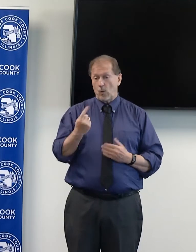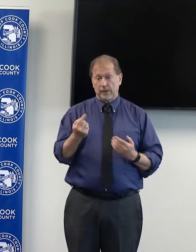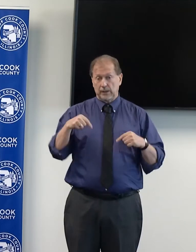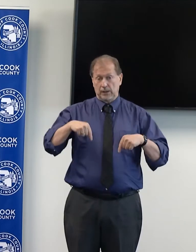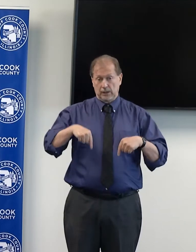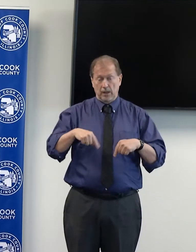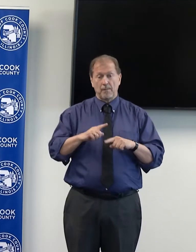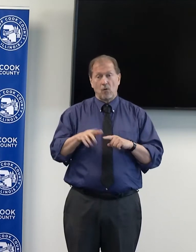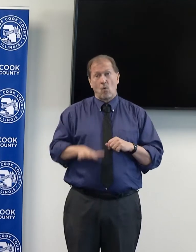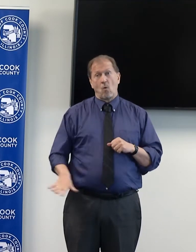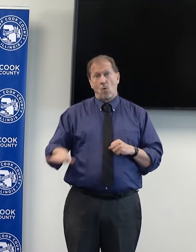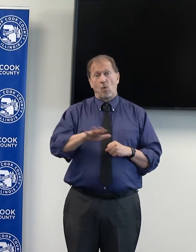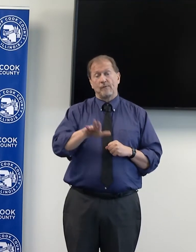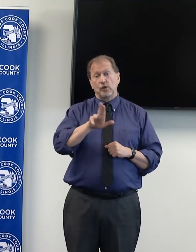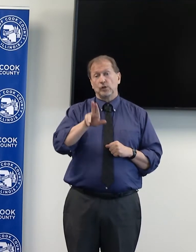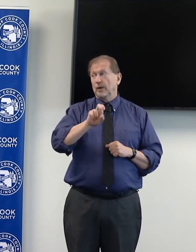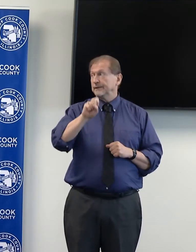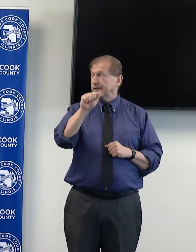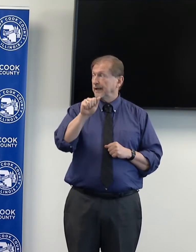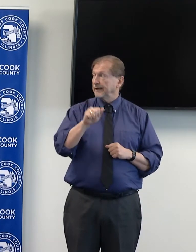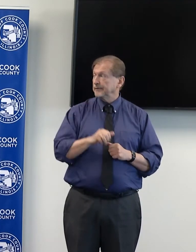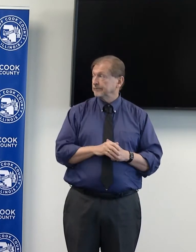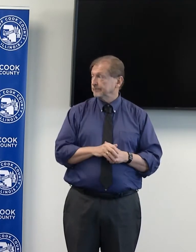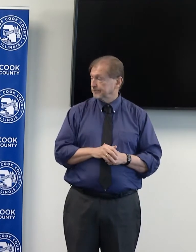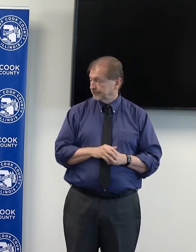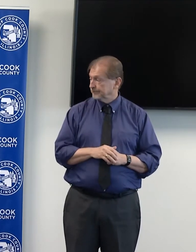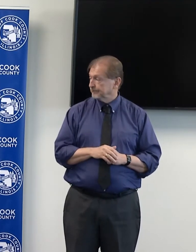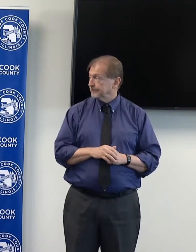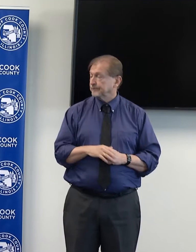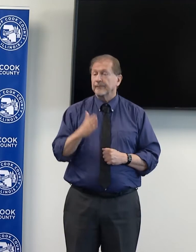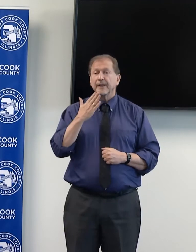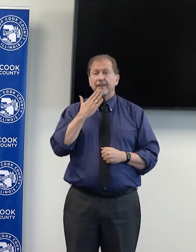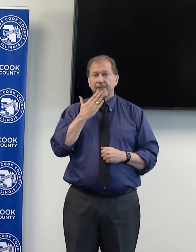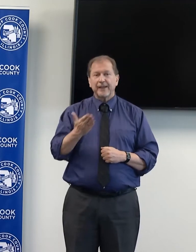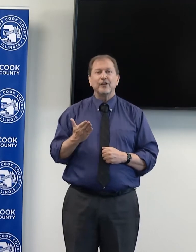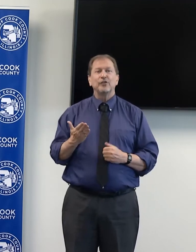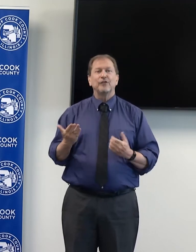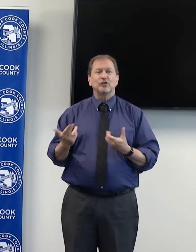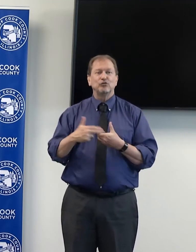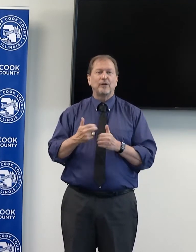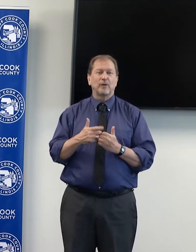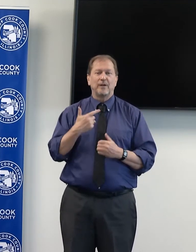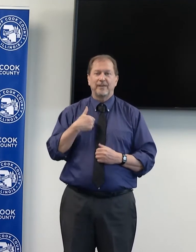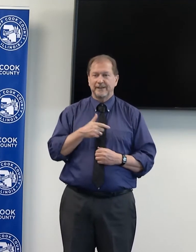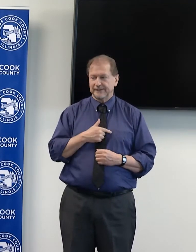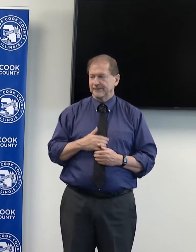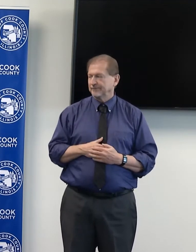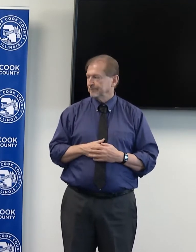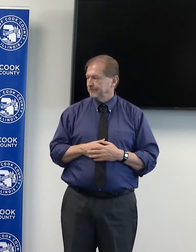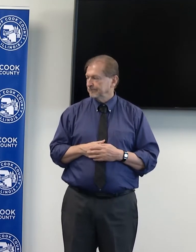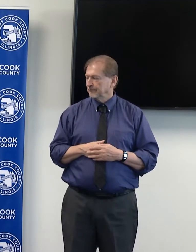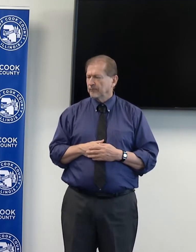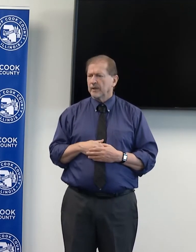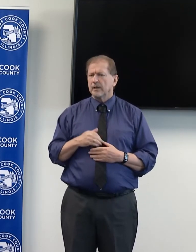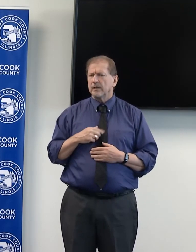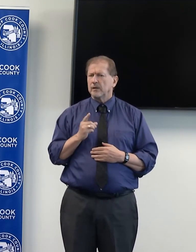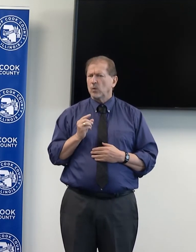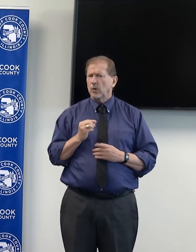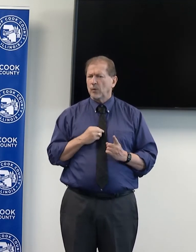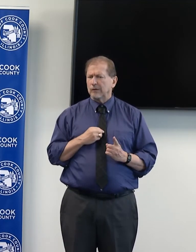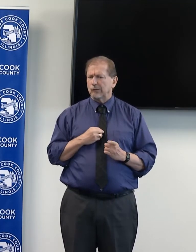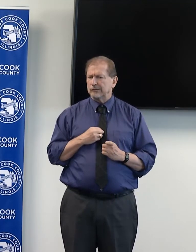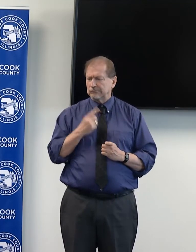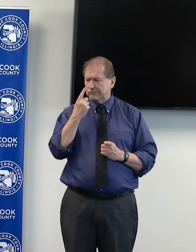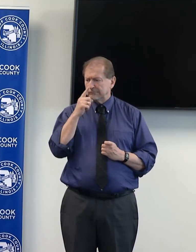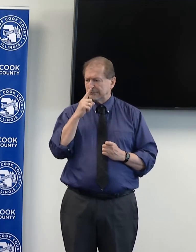country. I think we're good. All right. Thank you very much for joining us. Can I ask one more? Sorry, this is